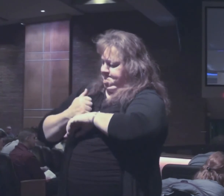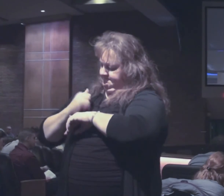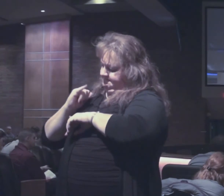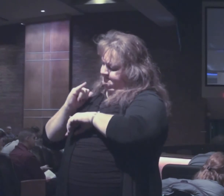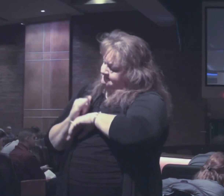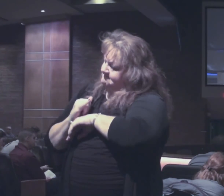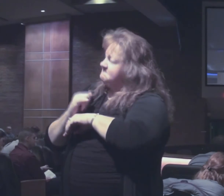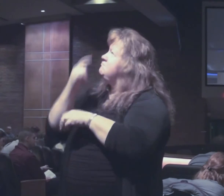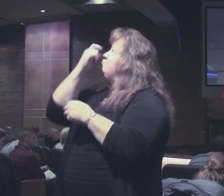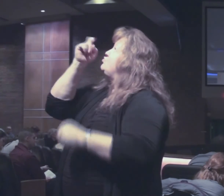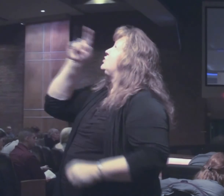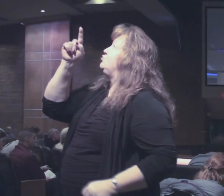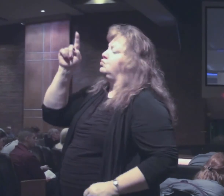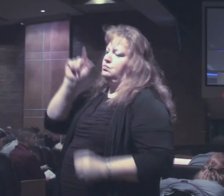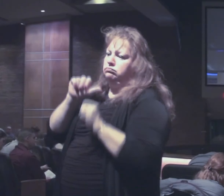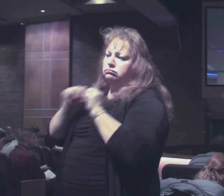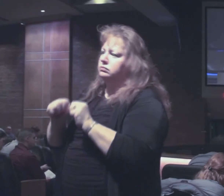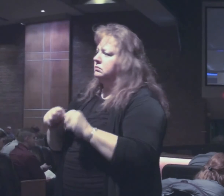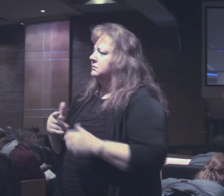of firm trust in Him.